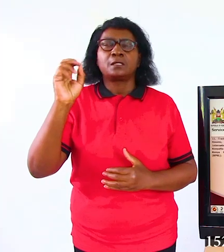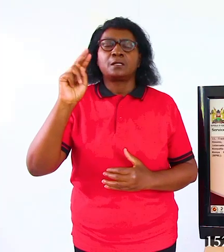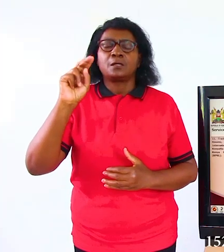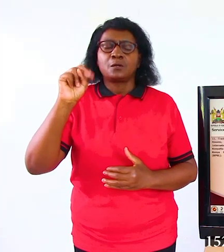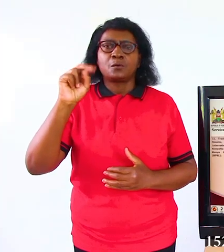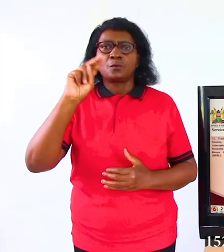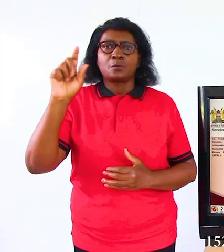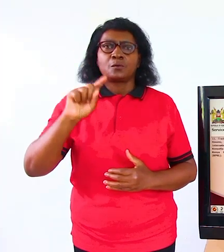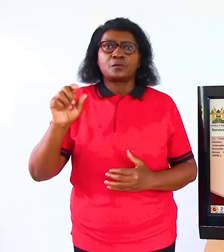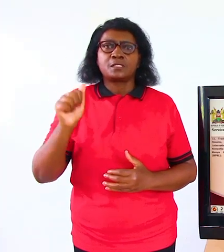1527.48,